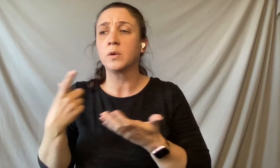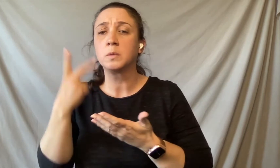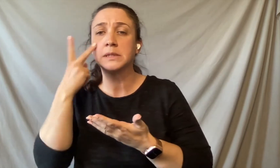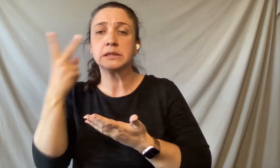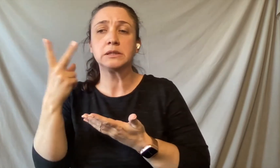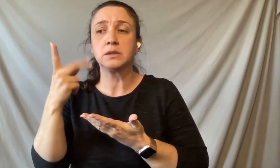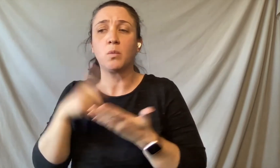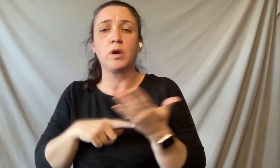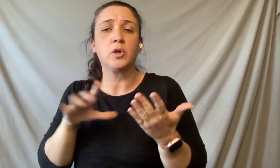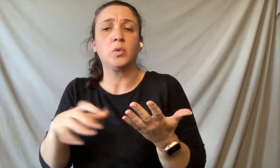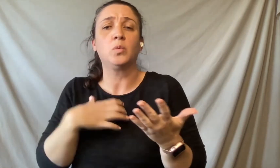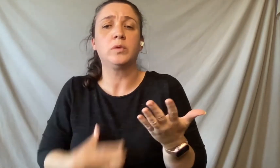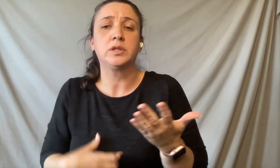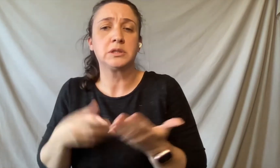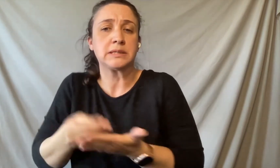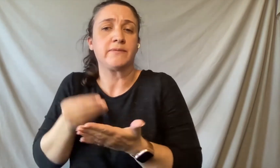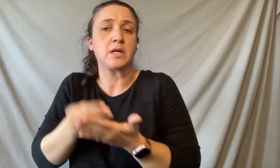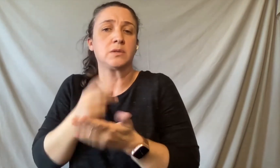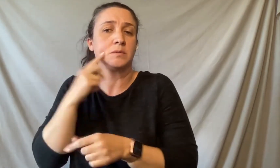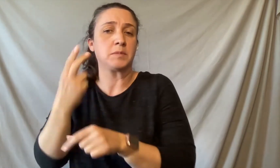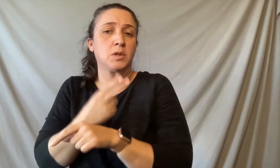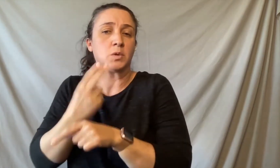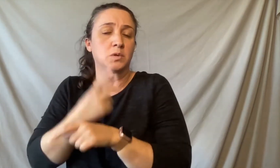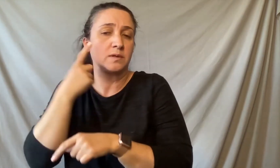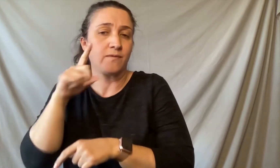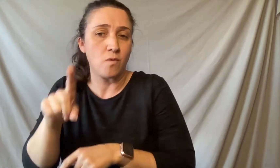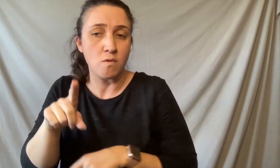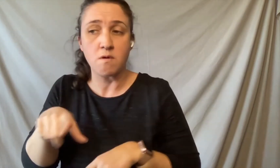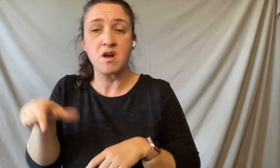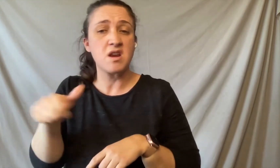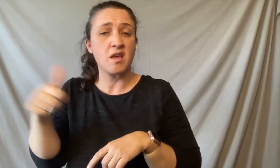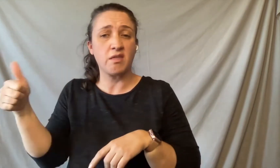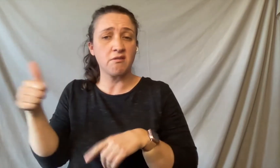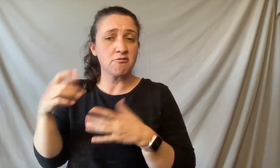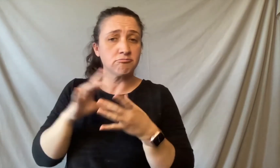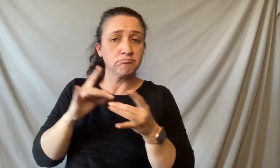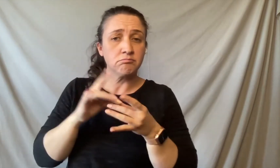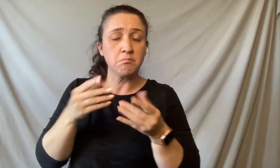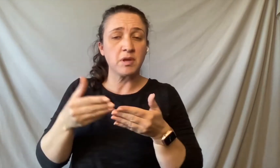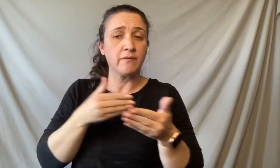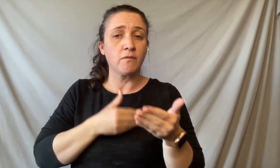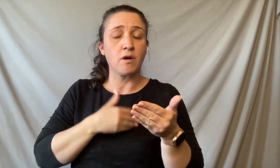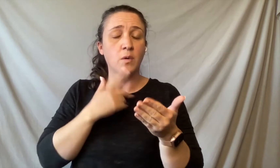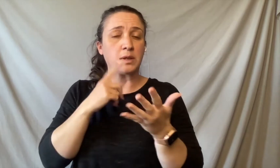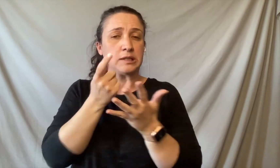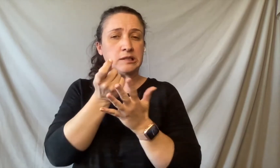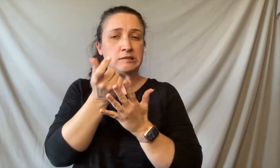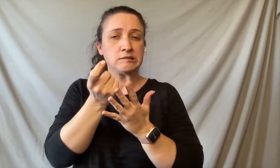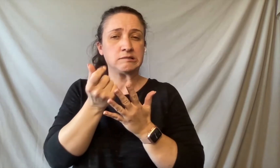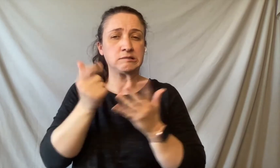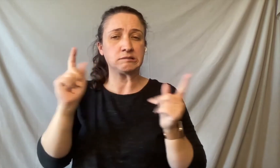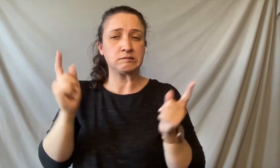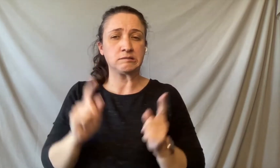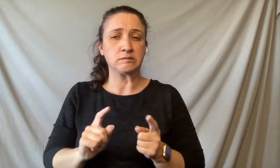anybody have anything else they want to say before we talk about trying to narrow this list down to 3 to